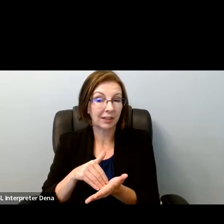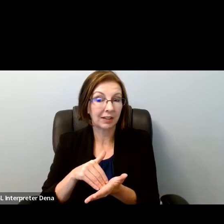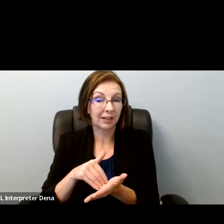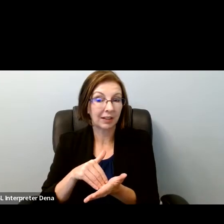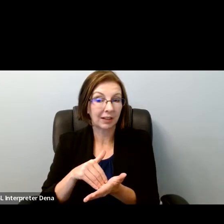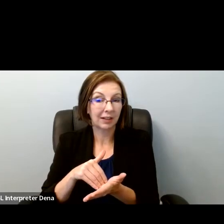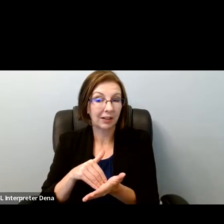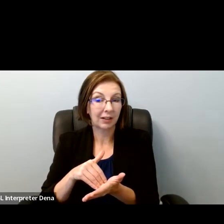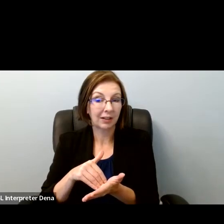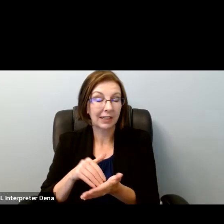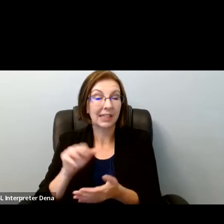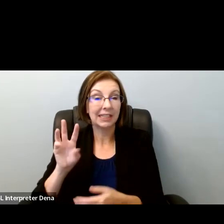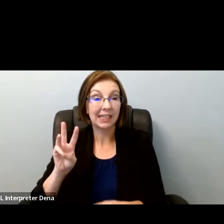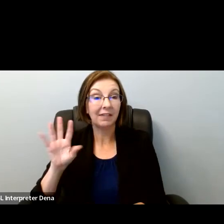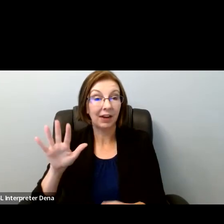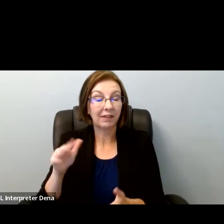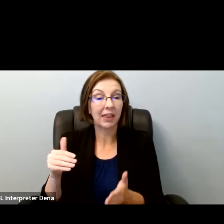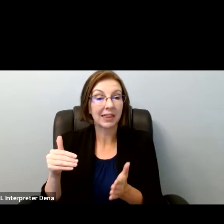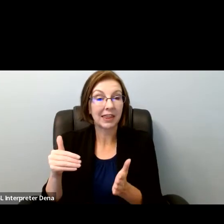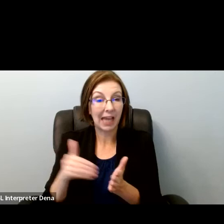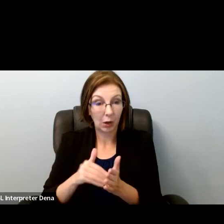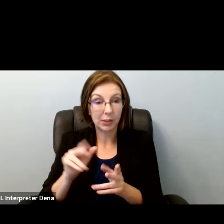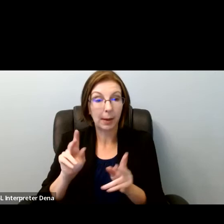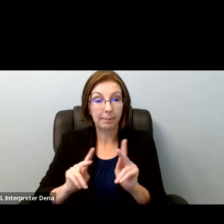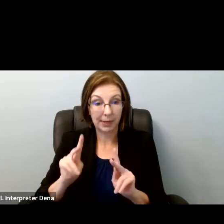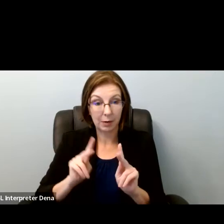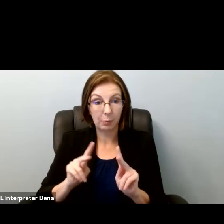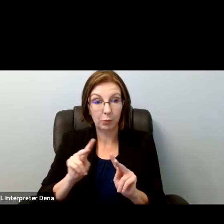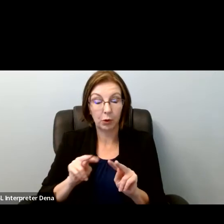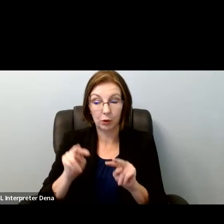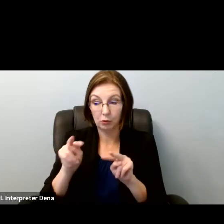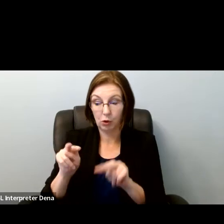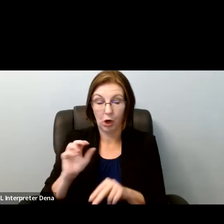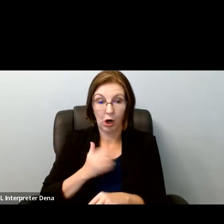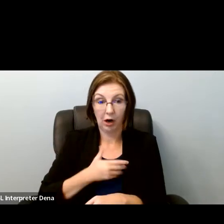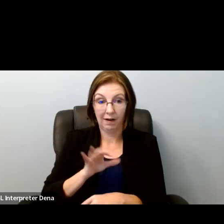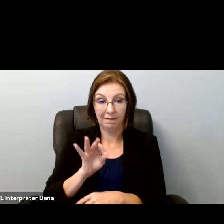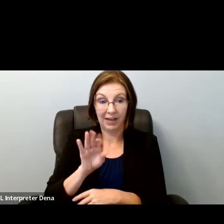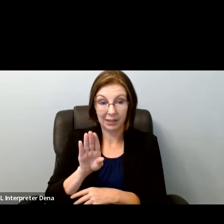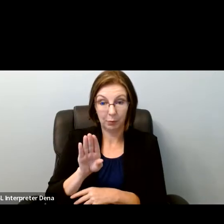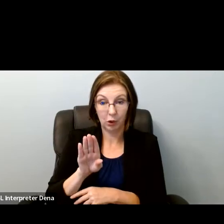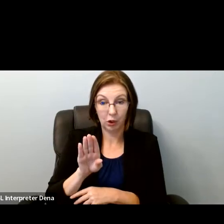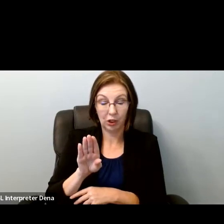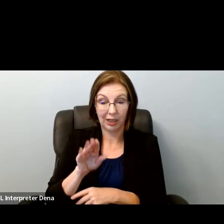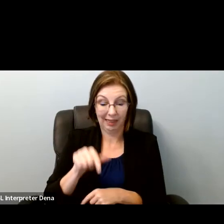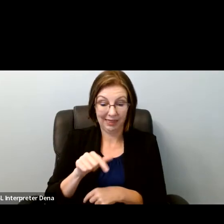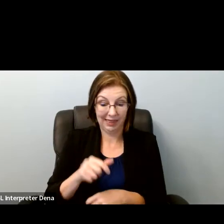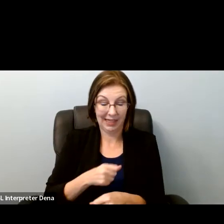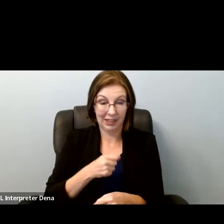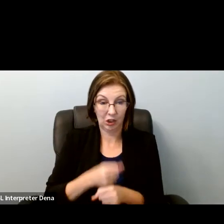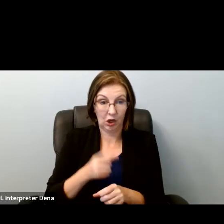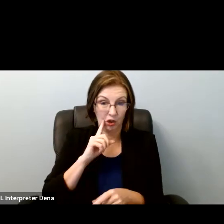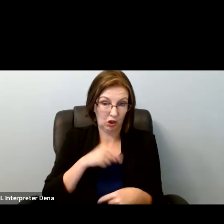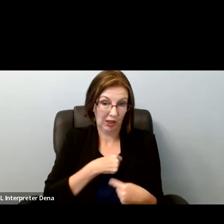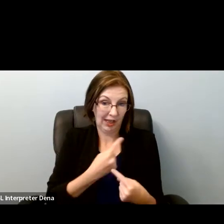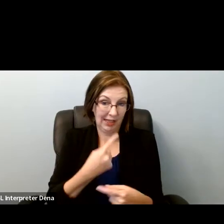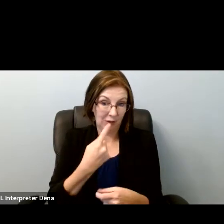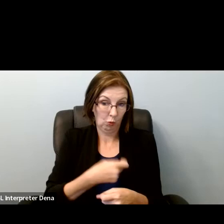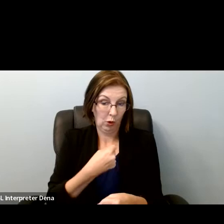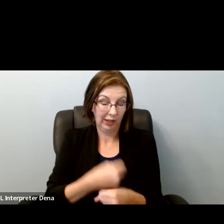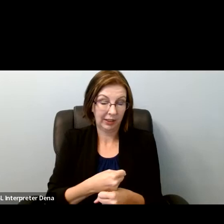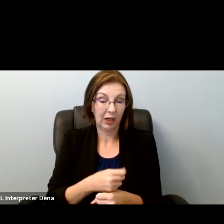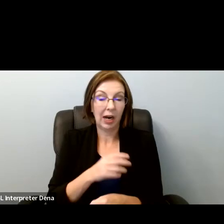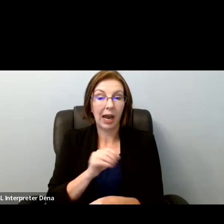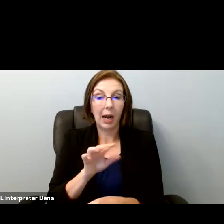We have 65,000 people use our Facebook channels this year, or just over the last fiscal year, and